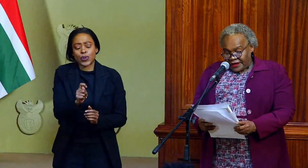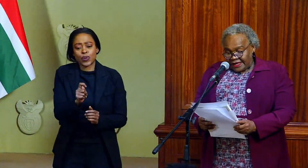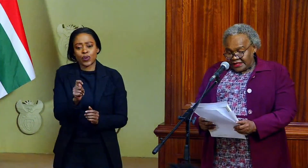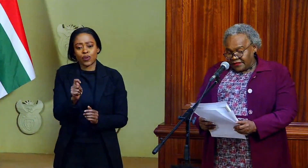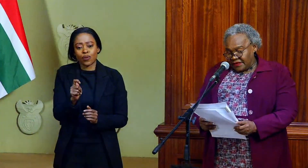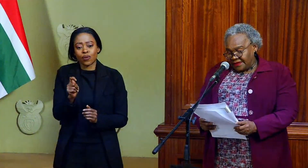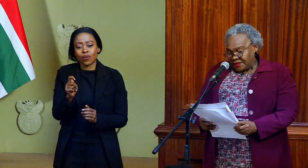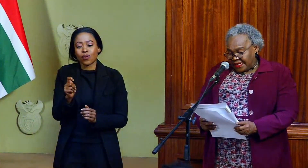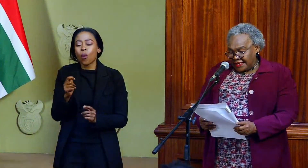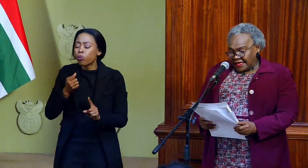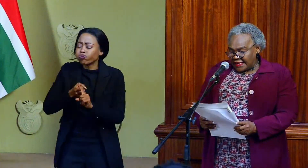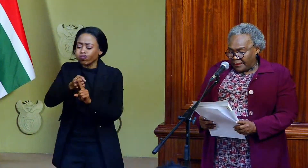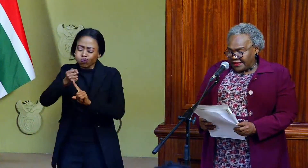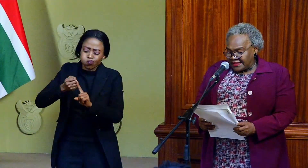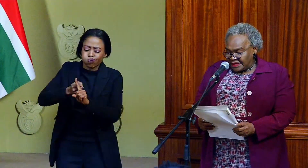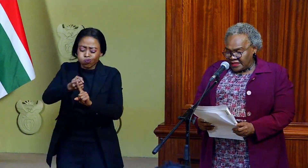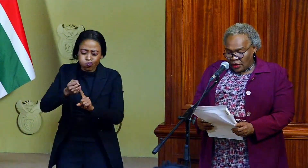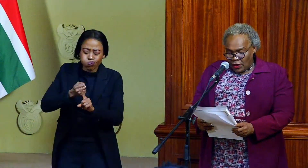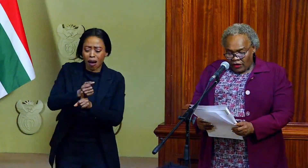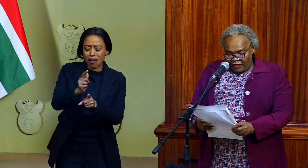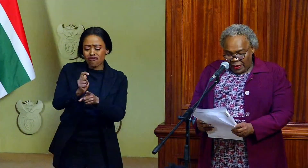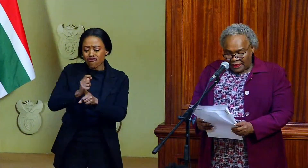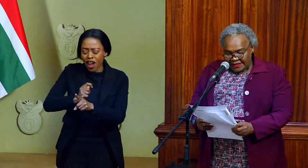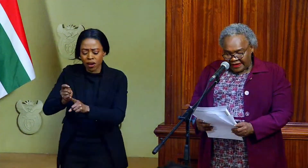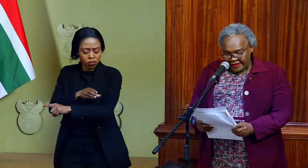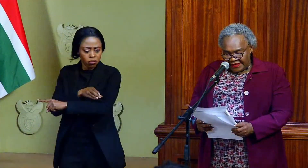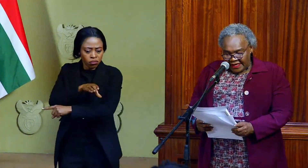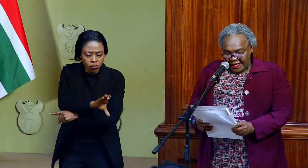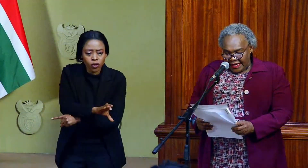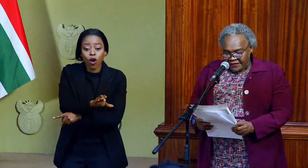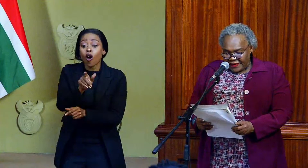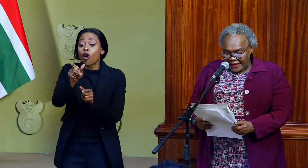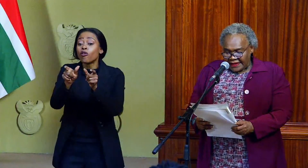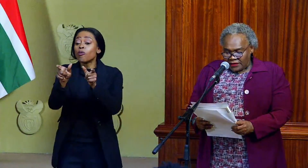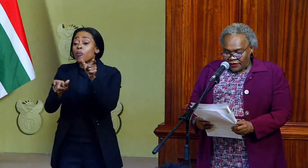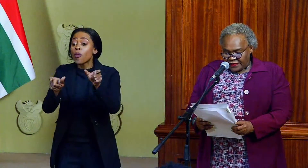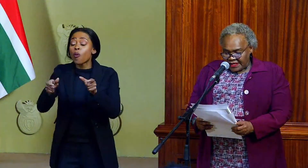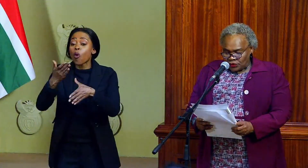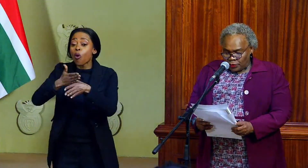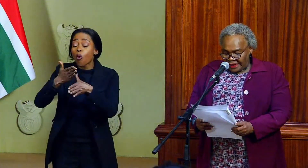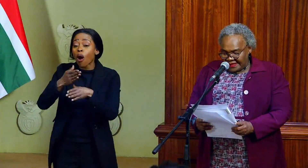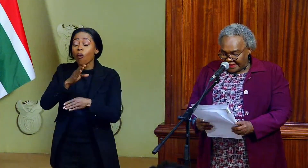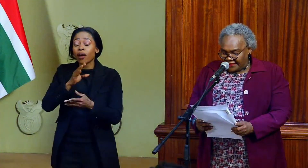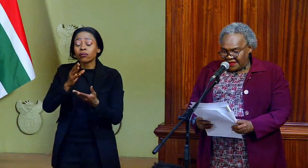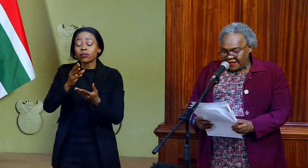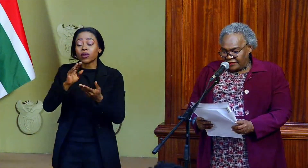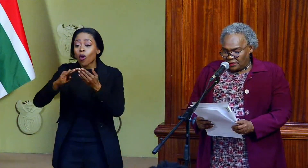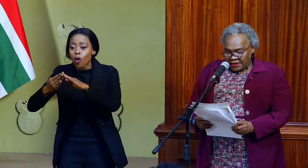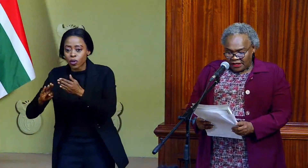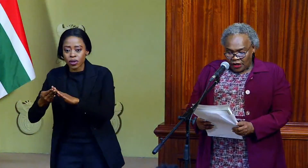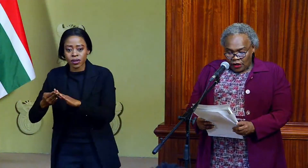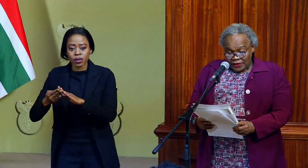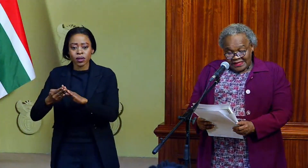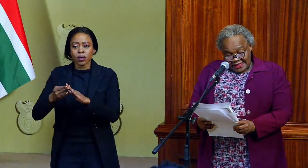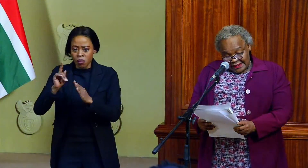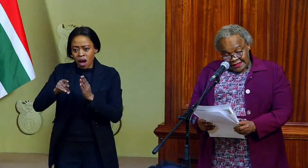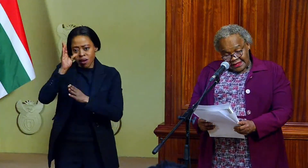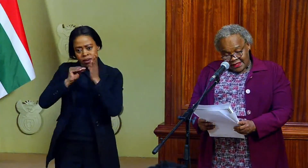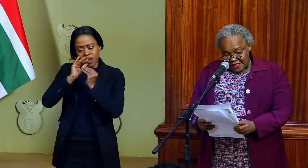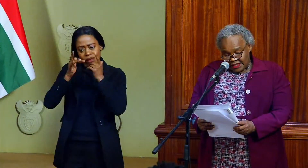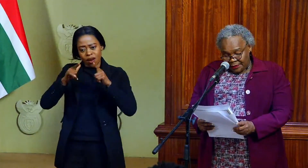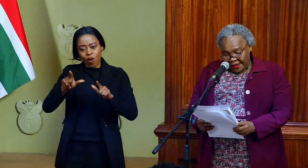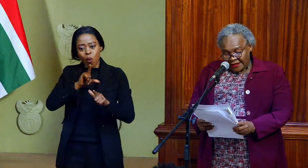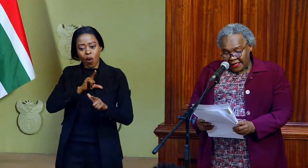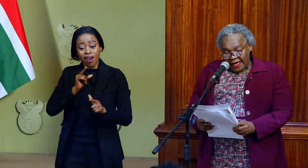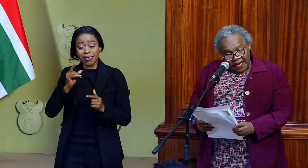be advocating for the training and capacitation of public servants and frontline officers to better serve the deaf community with